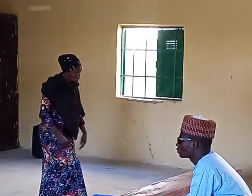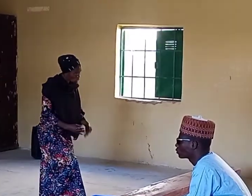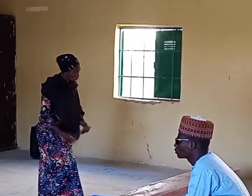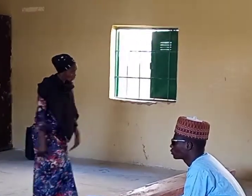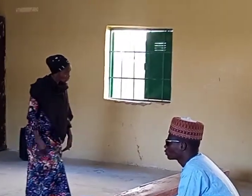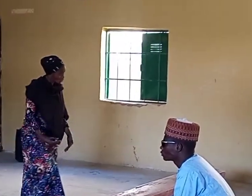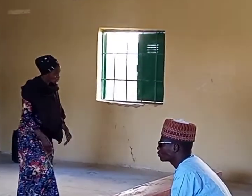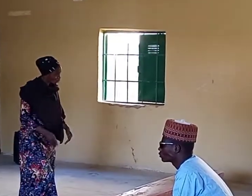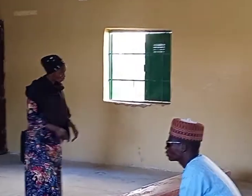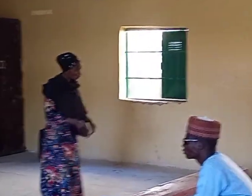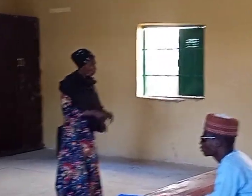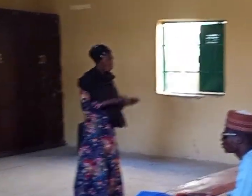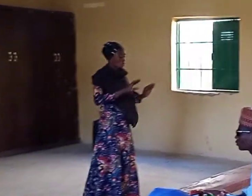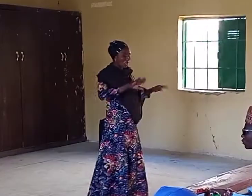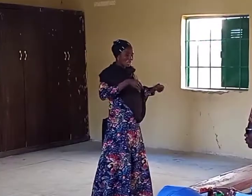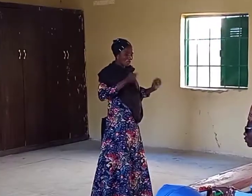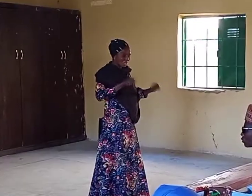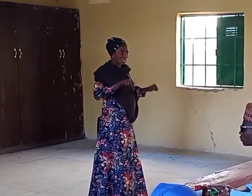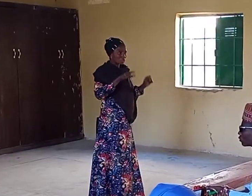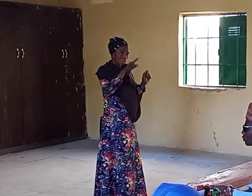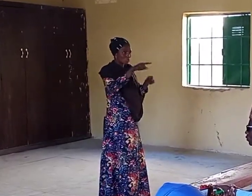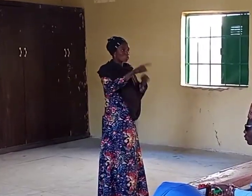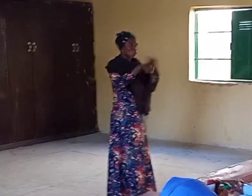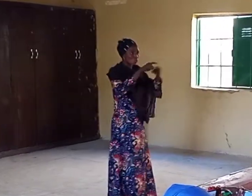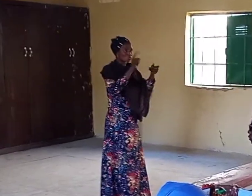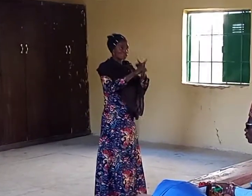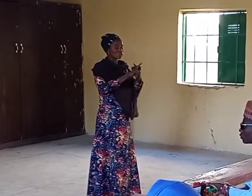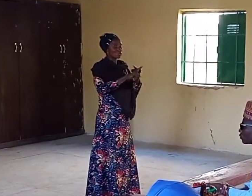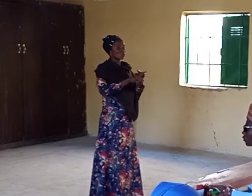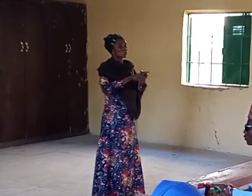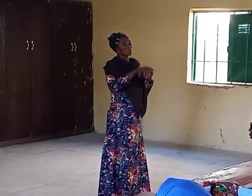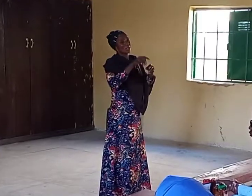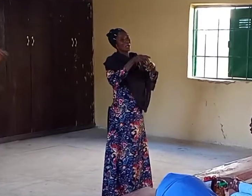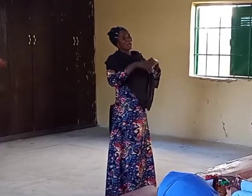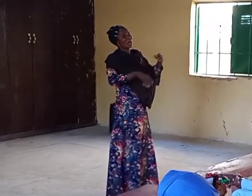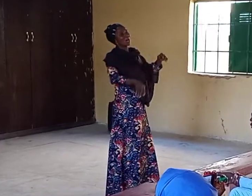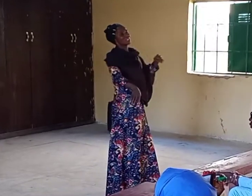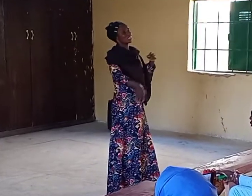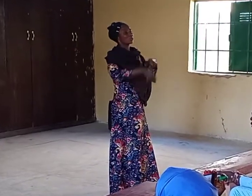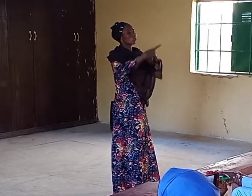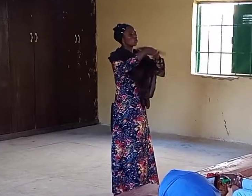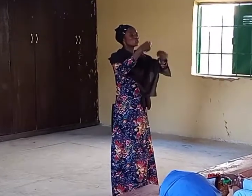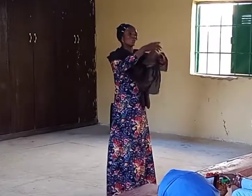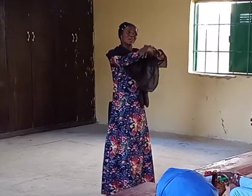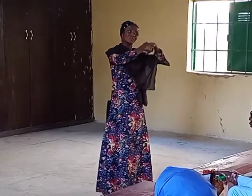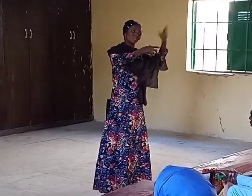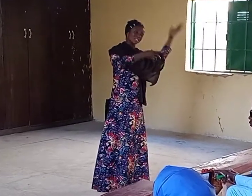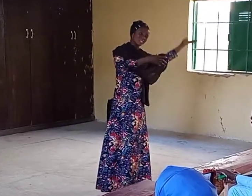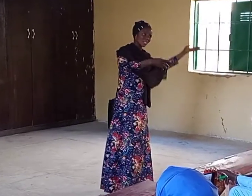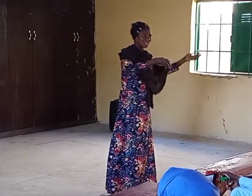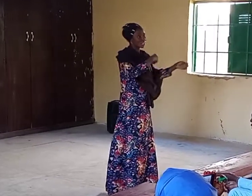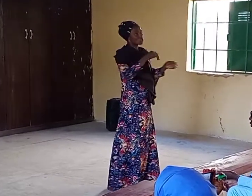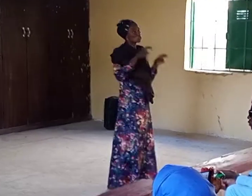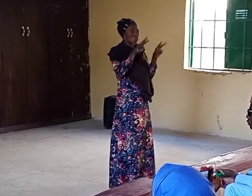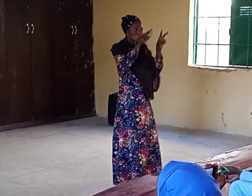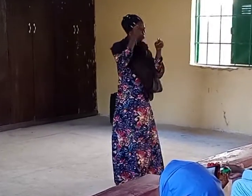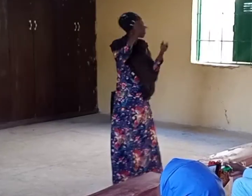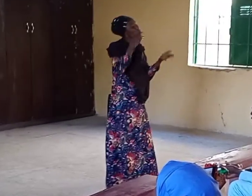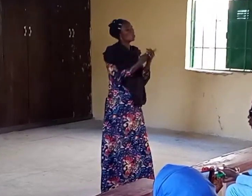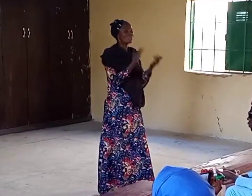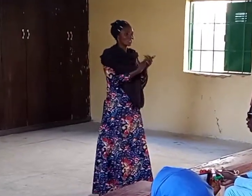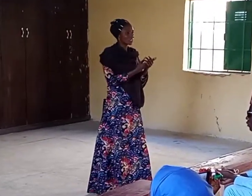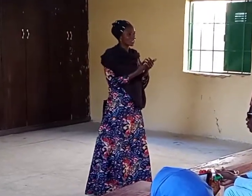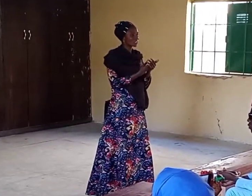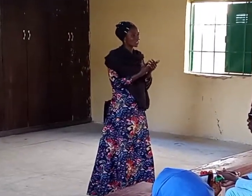money, that means they are going to amputate it. But if I have the money, I can be able to afford the support,